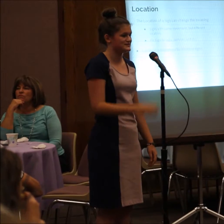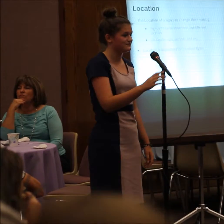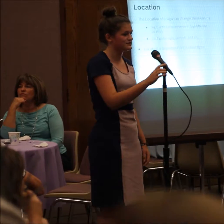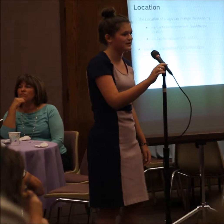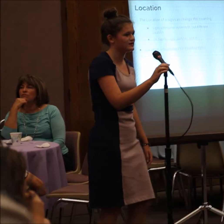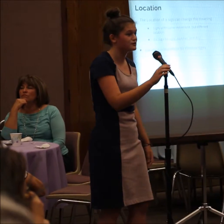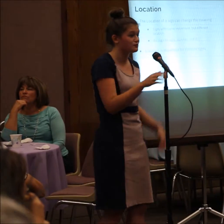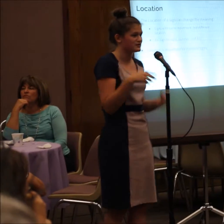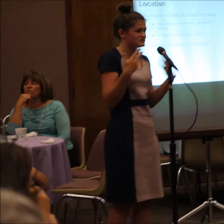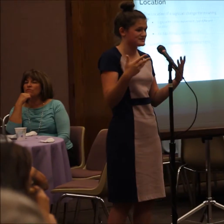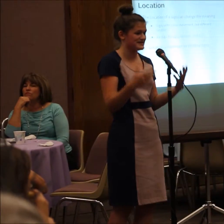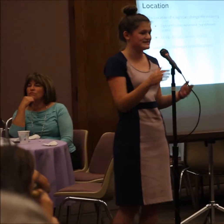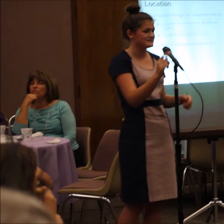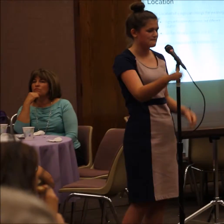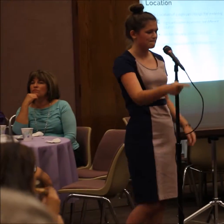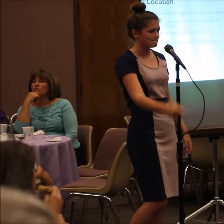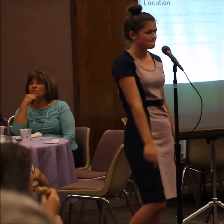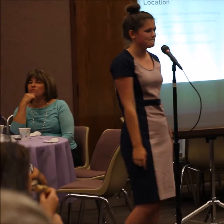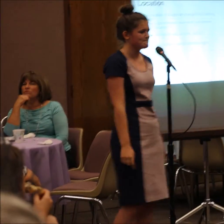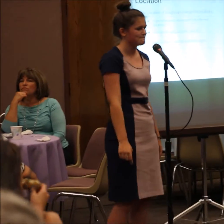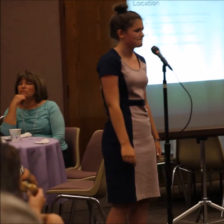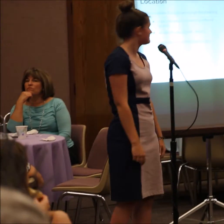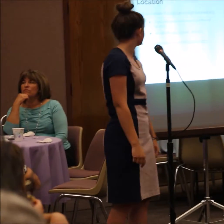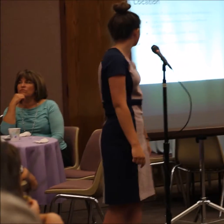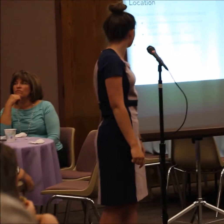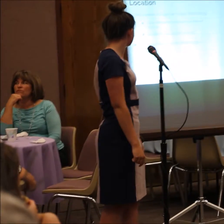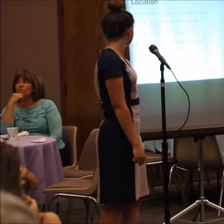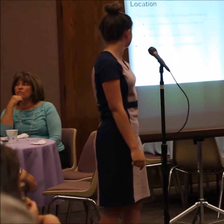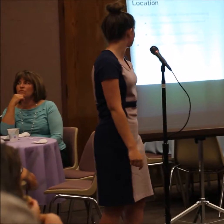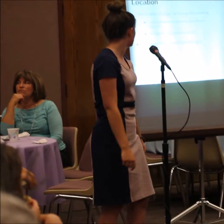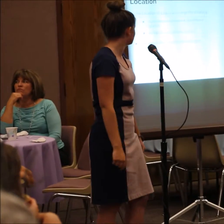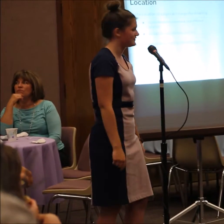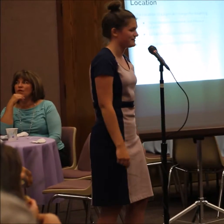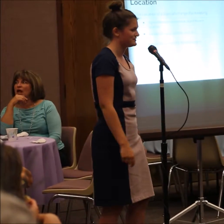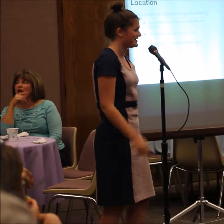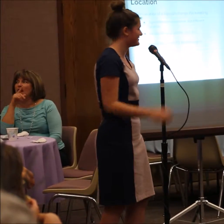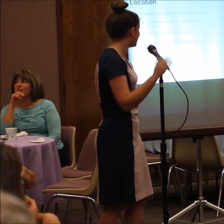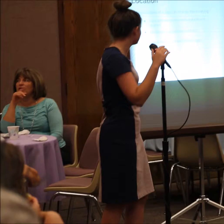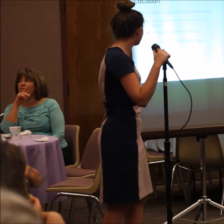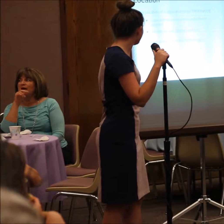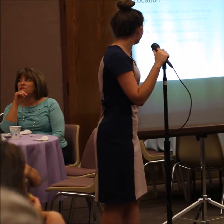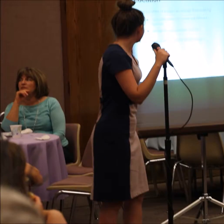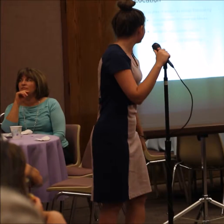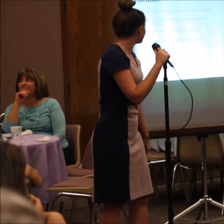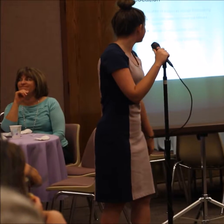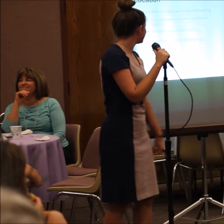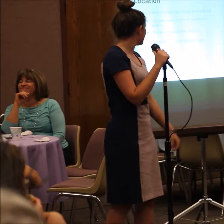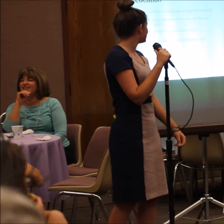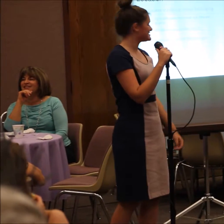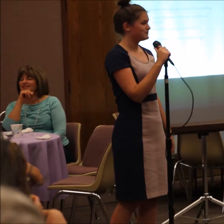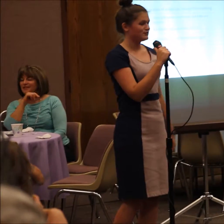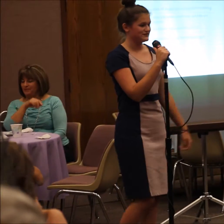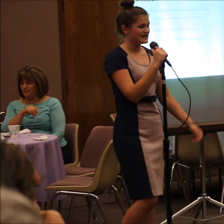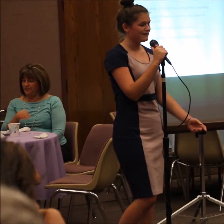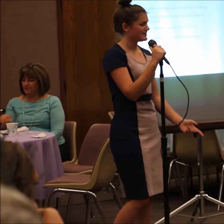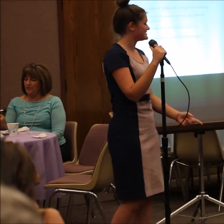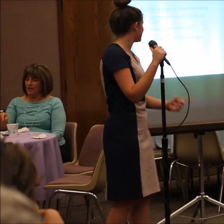receive it the way you want to present it. Oh, you did? Oh, wow, you're ahead of the game. Location is important for timeline